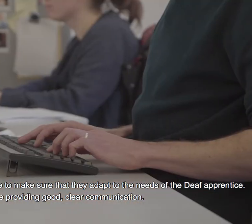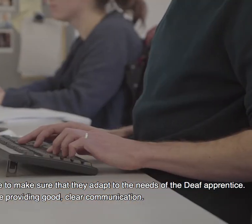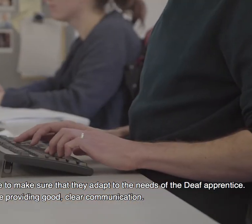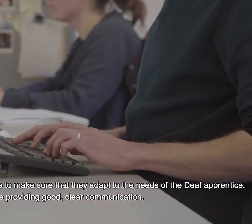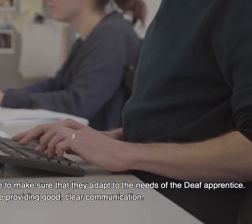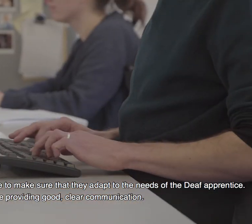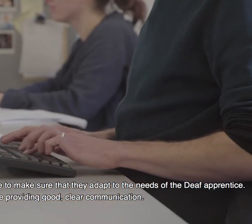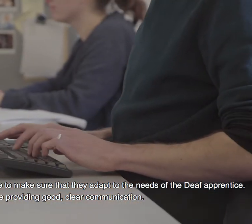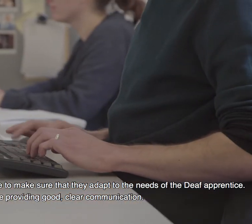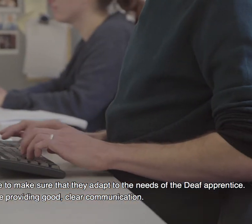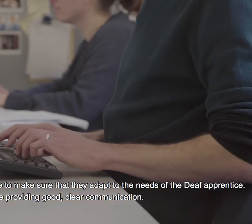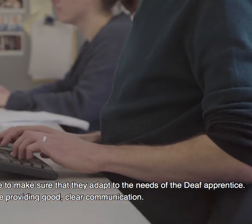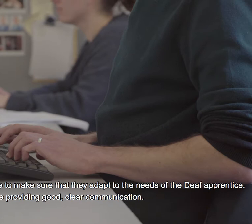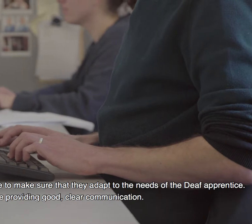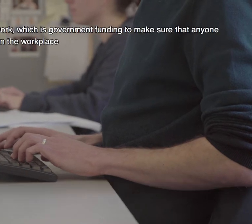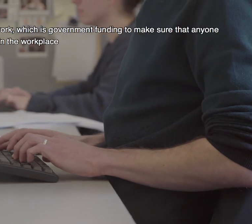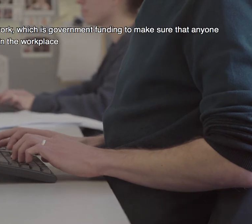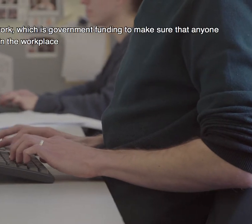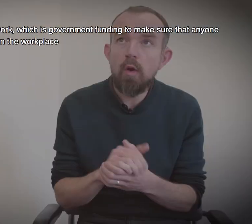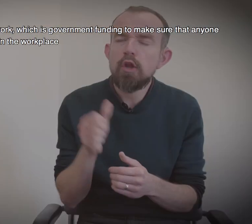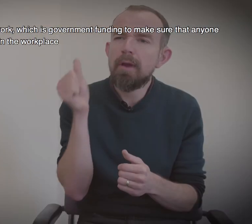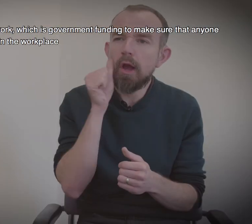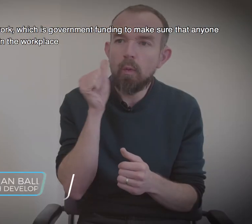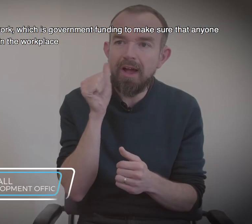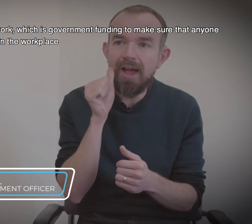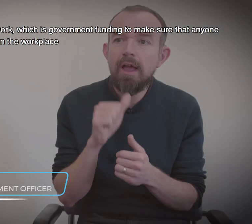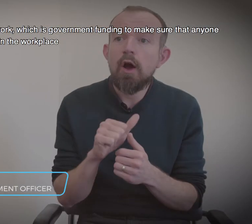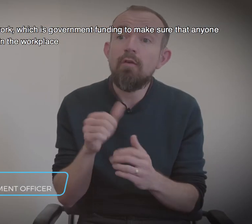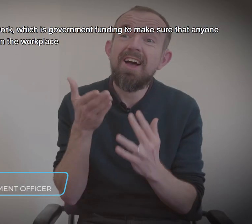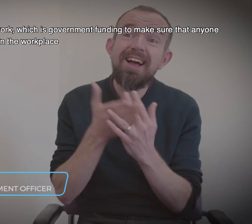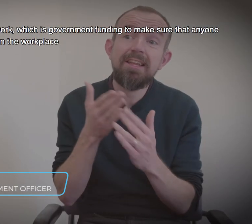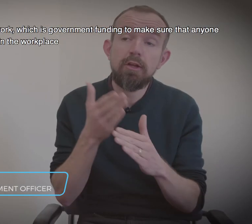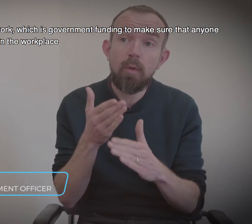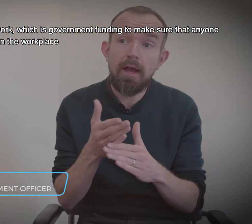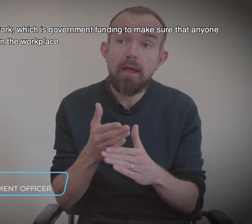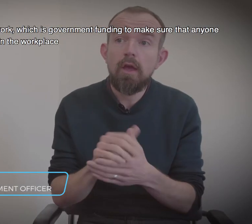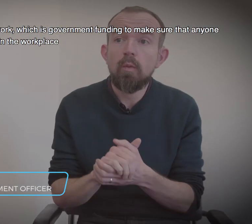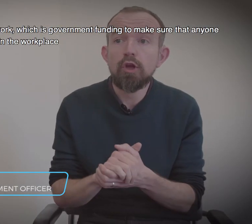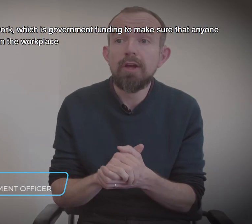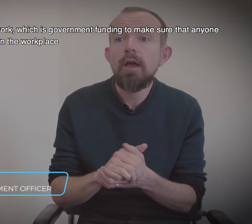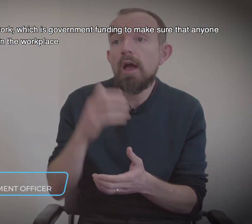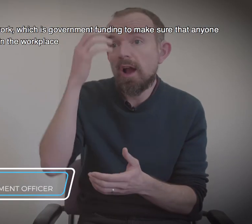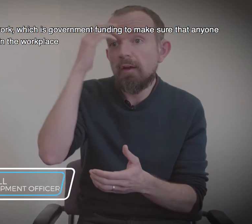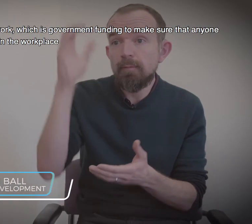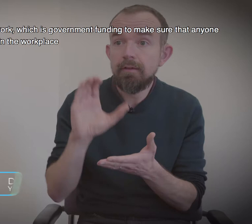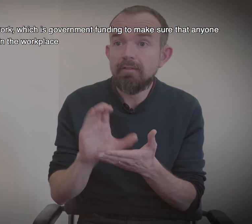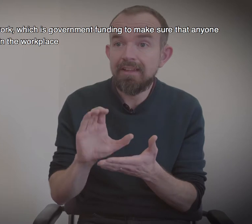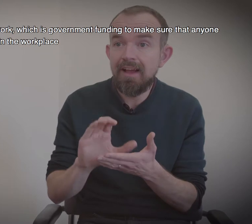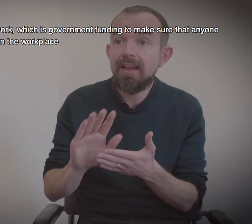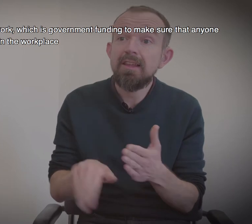good, clear communication, and also to be aware of access to work, which is government funding, to